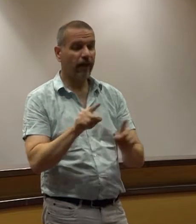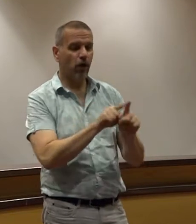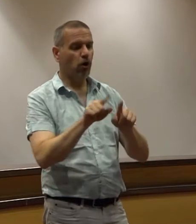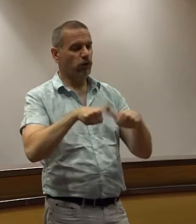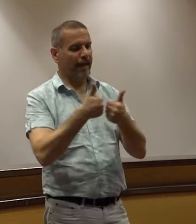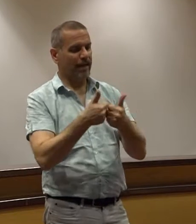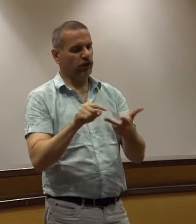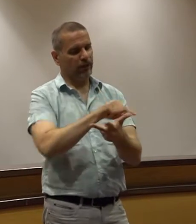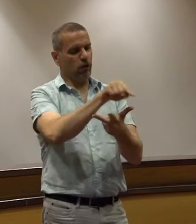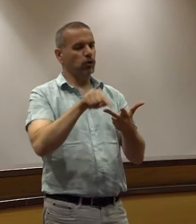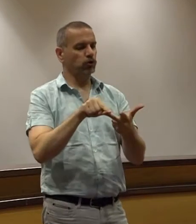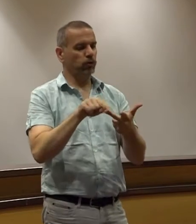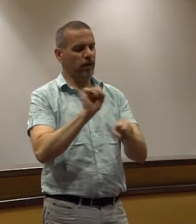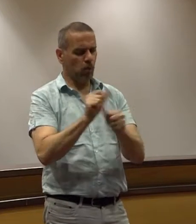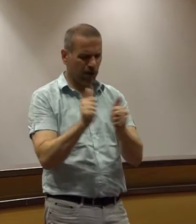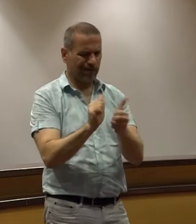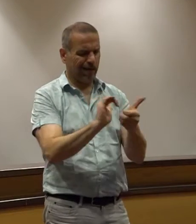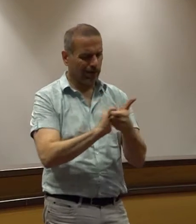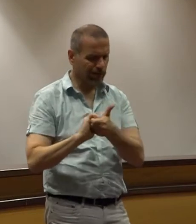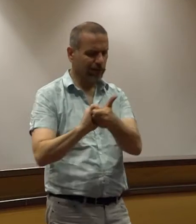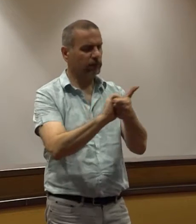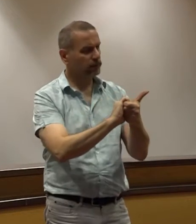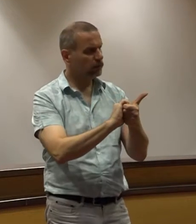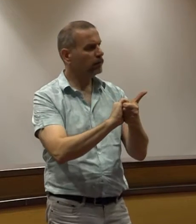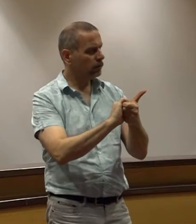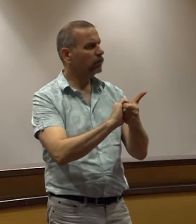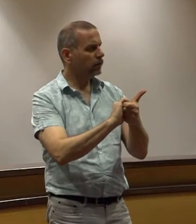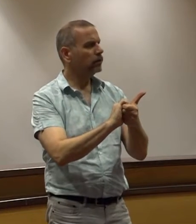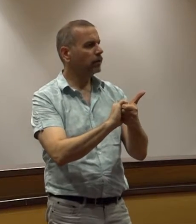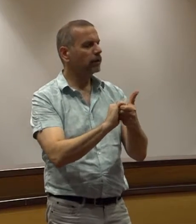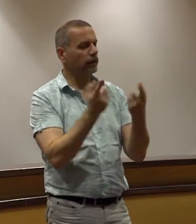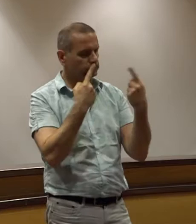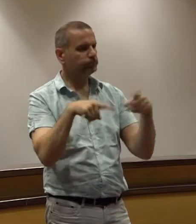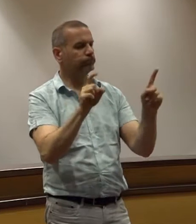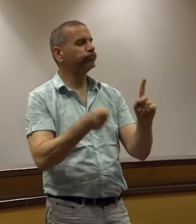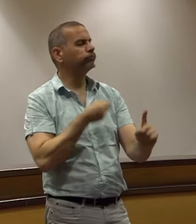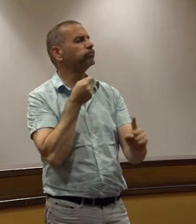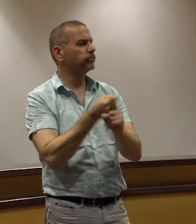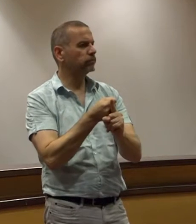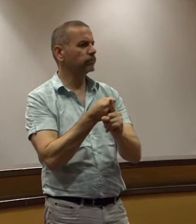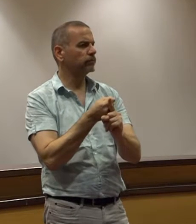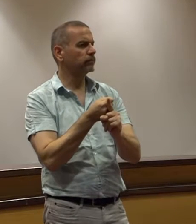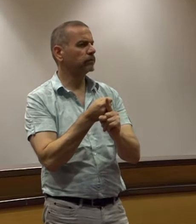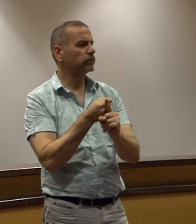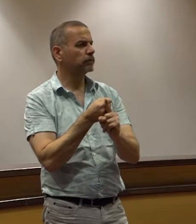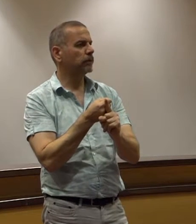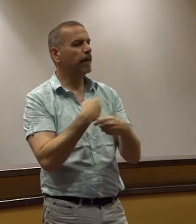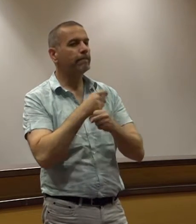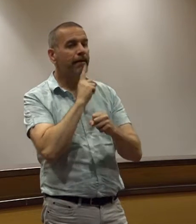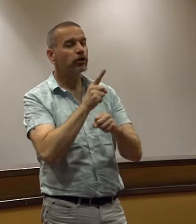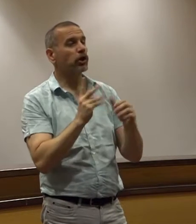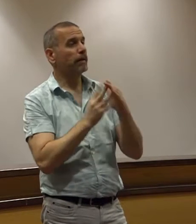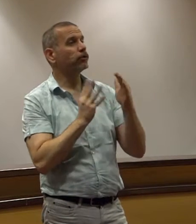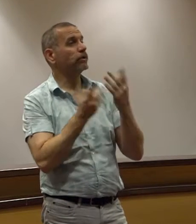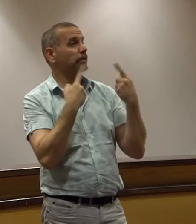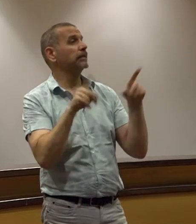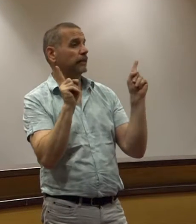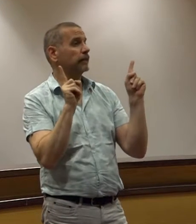yours. And only working together, we can make a difference and make immigrants